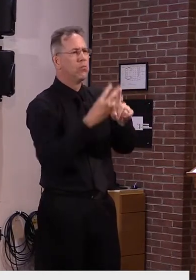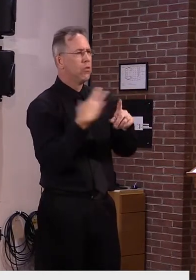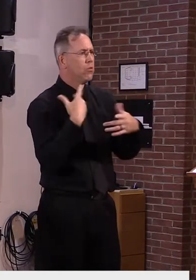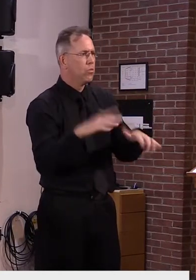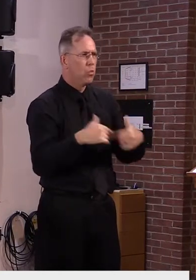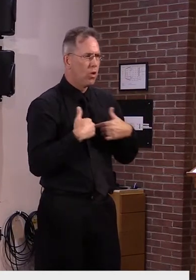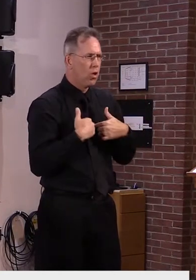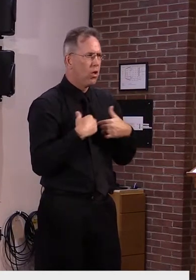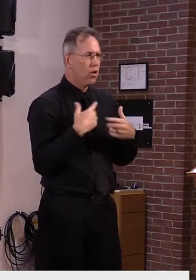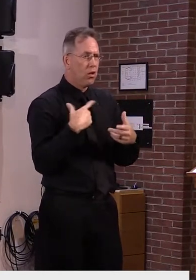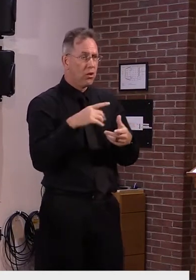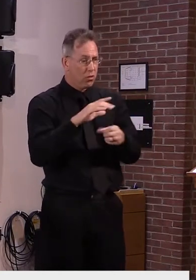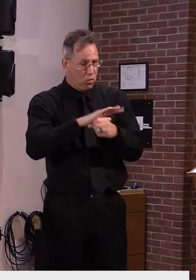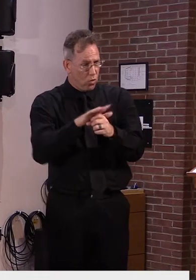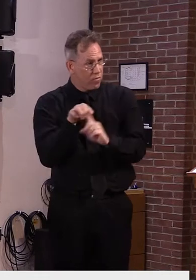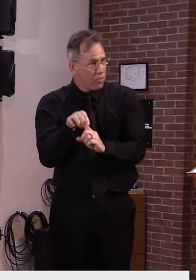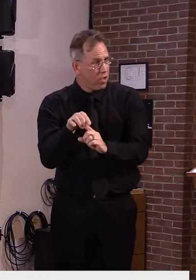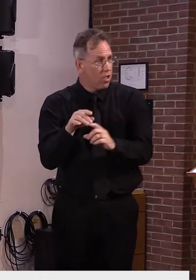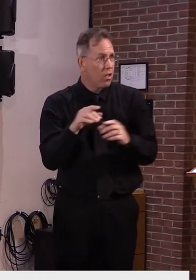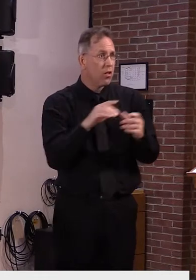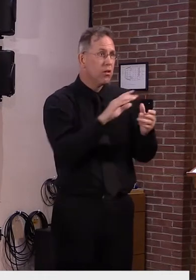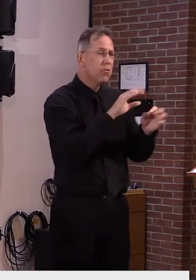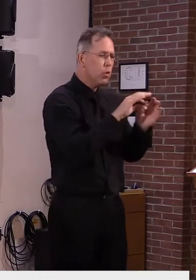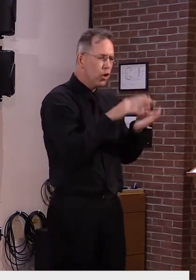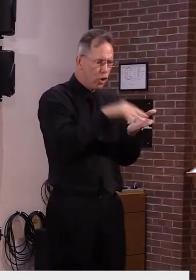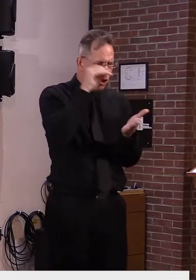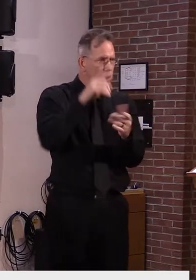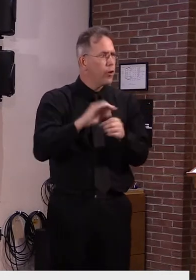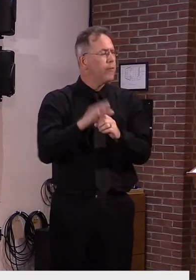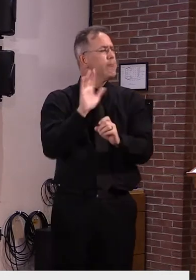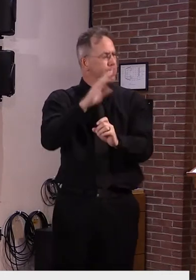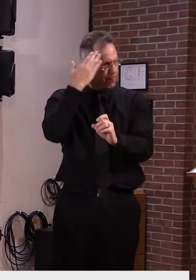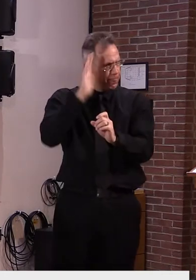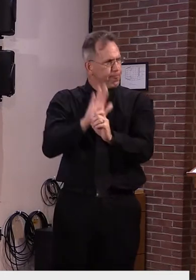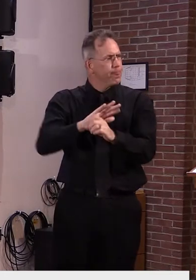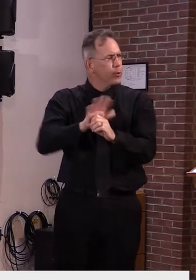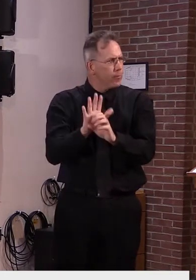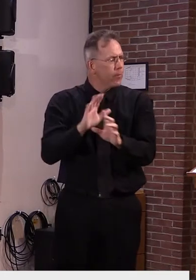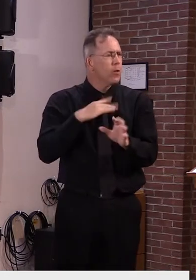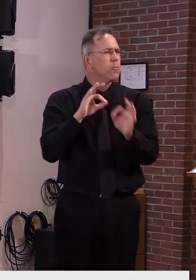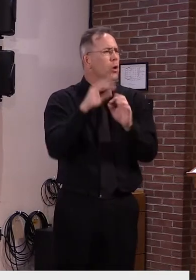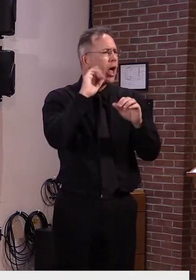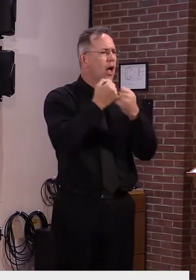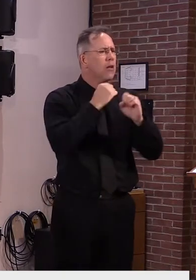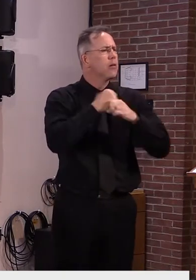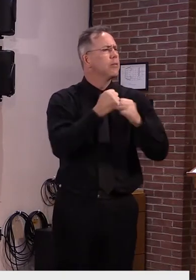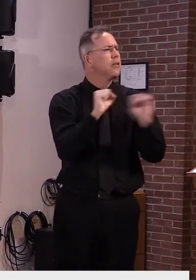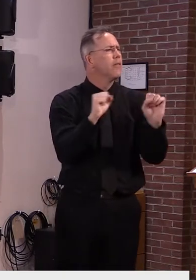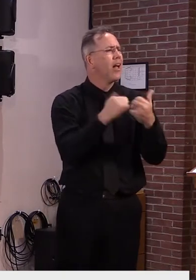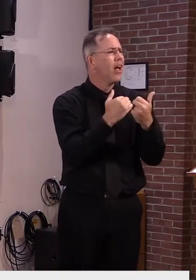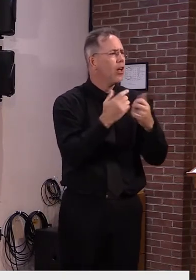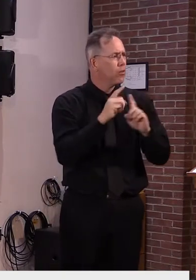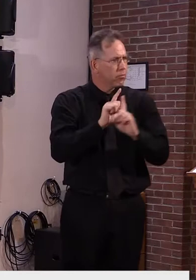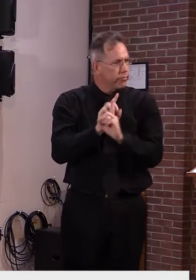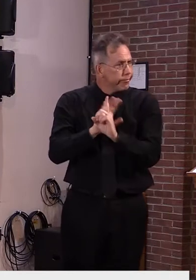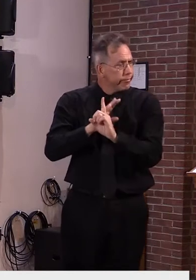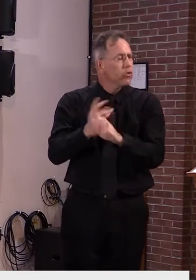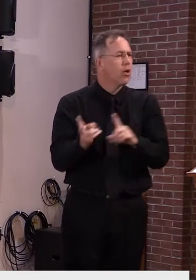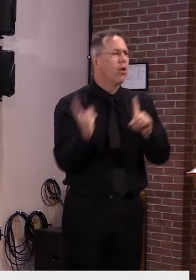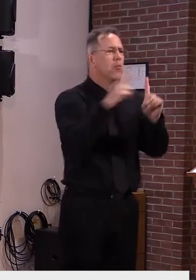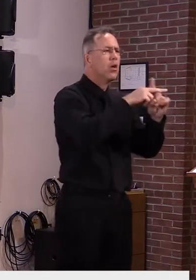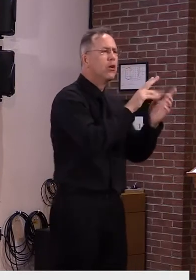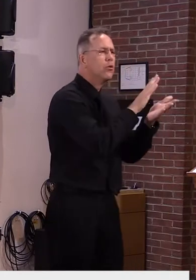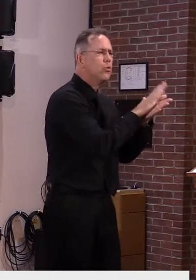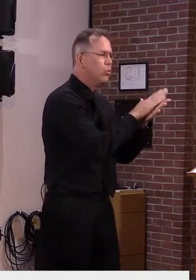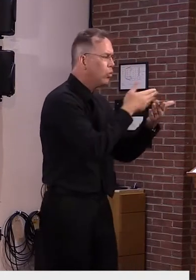learned how to operate our schools safely in these conditions. Now we will apply what we have learned to address the educational needs of our students during this